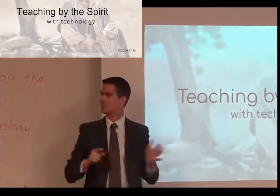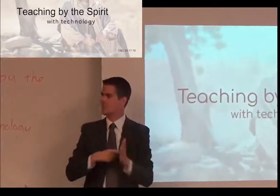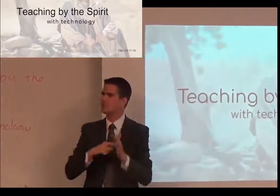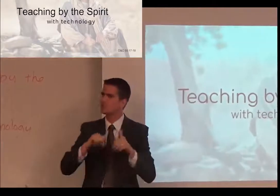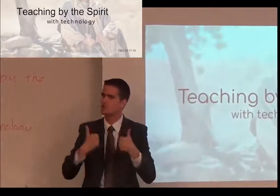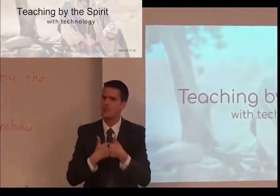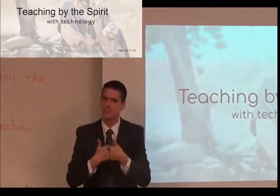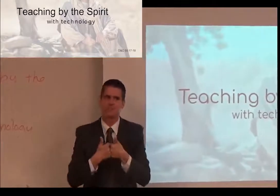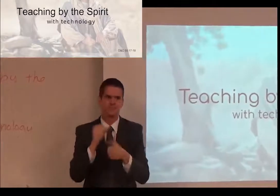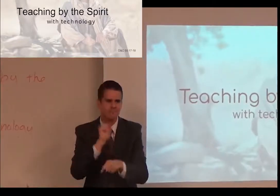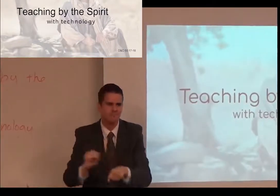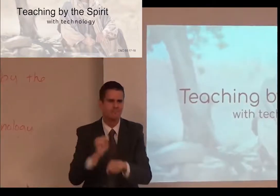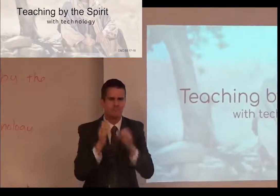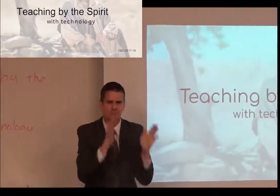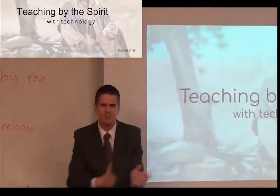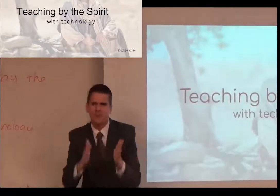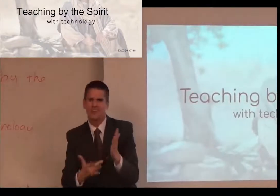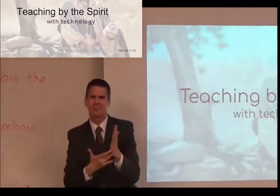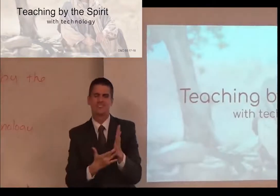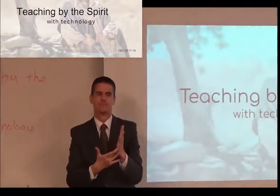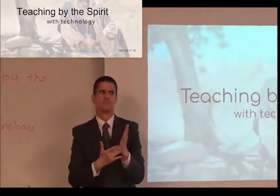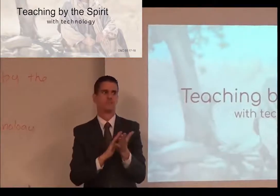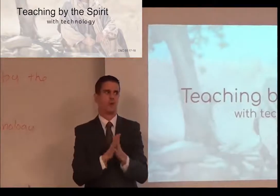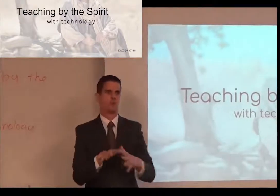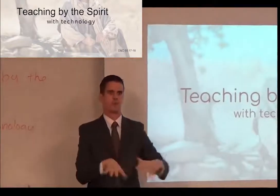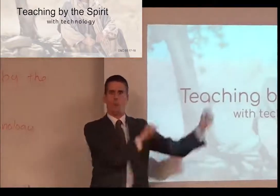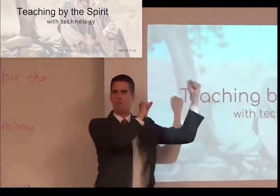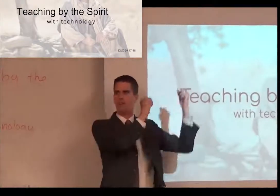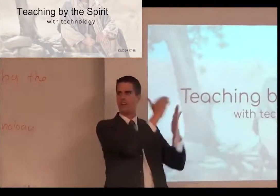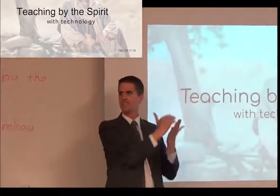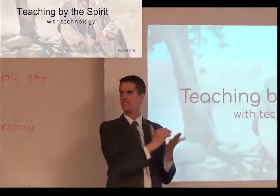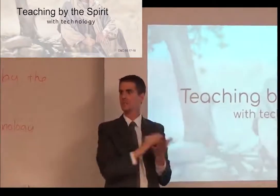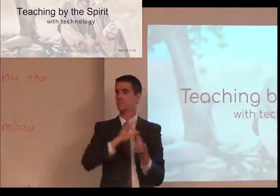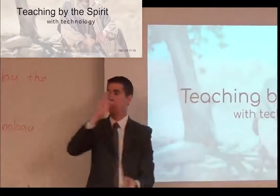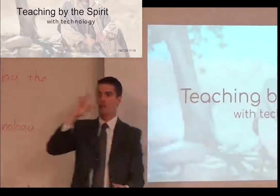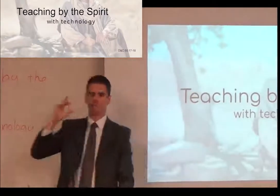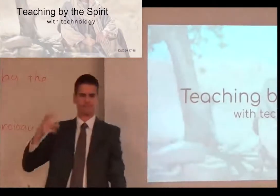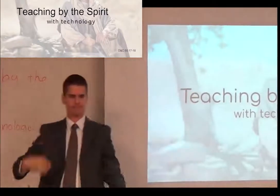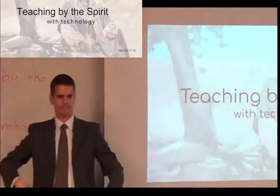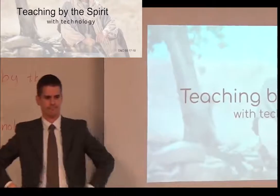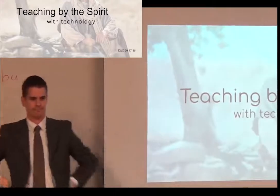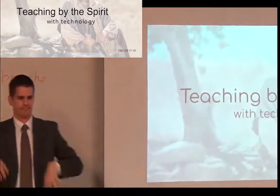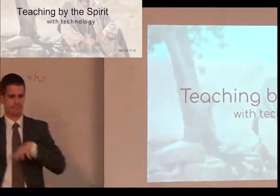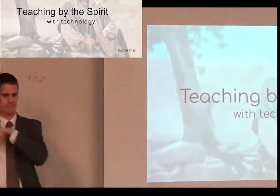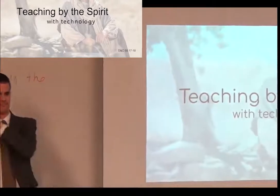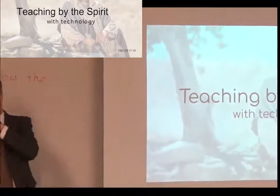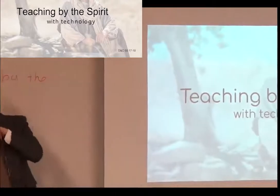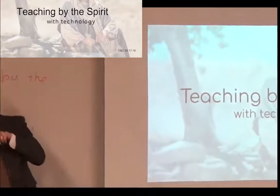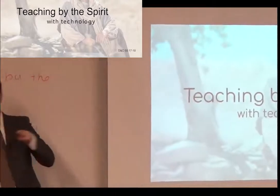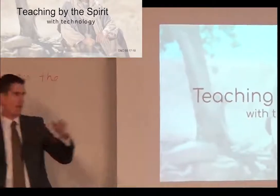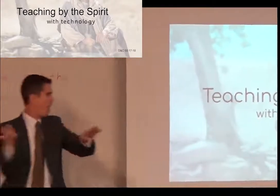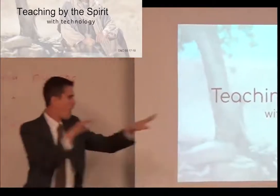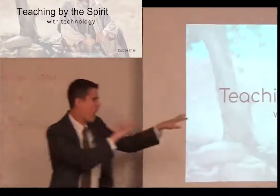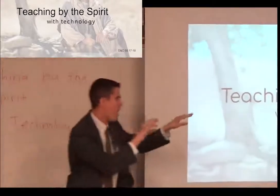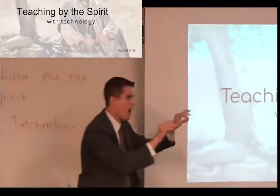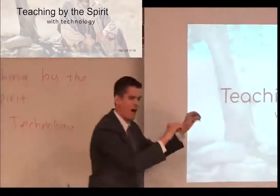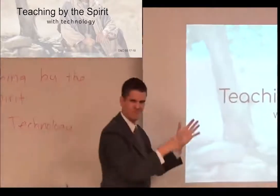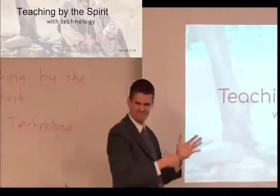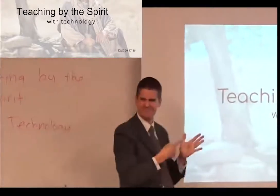quality. Sometimes it's challenging to work and prepare with technology, and sometimes we let it take over our lesson instead of